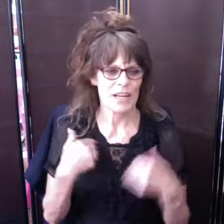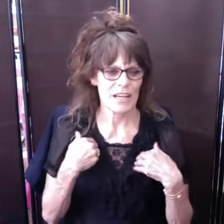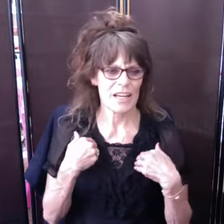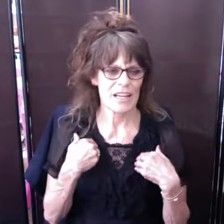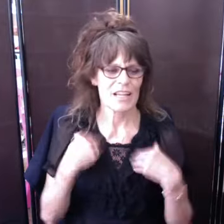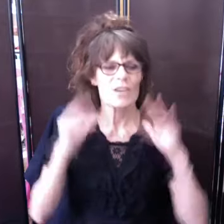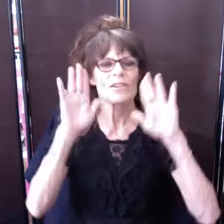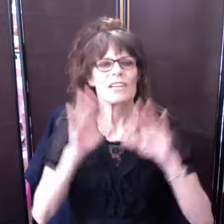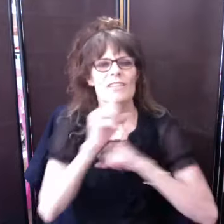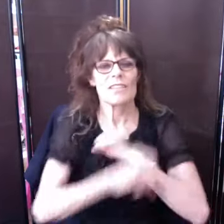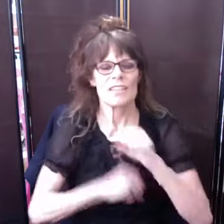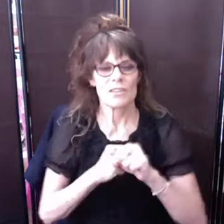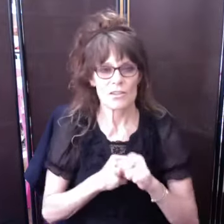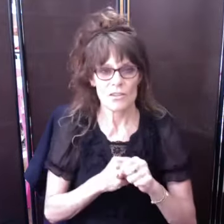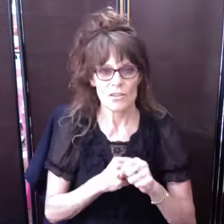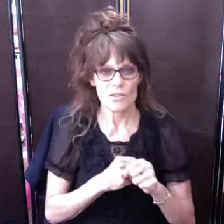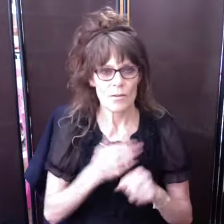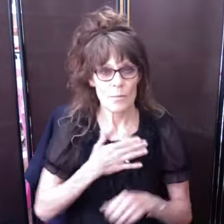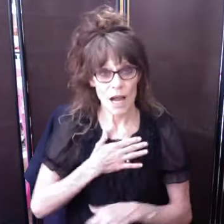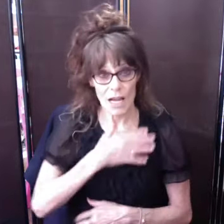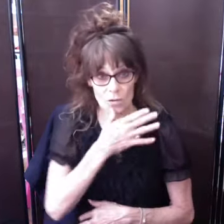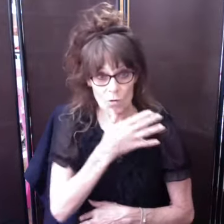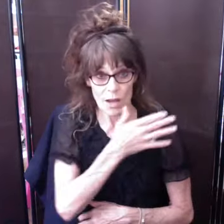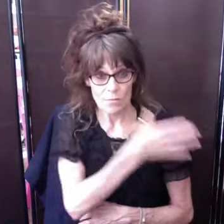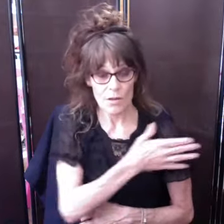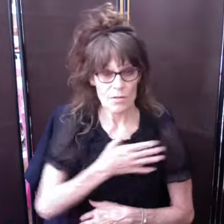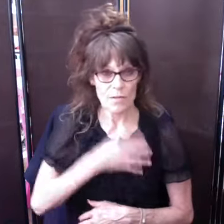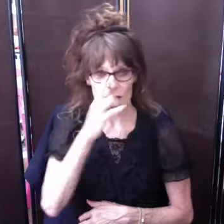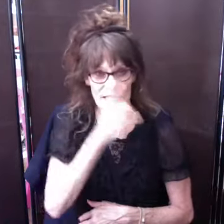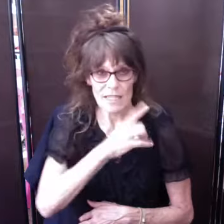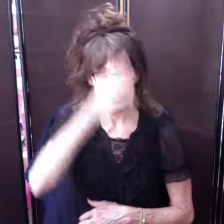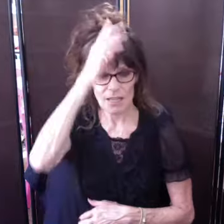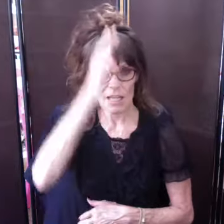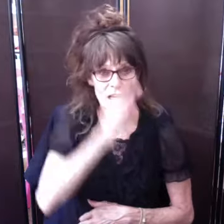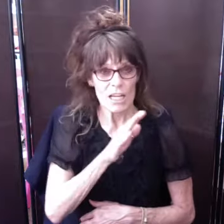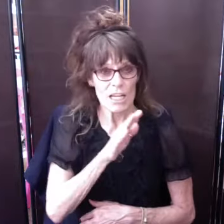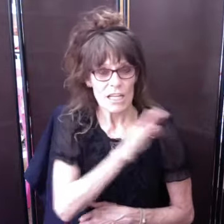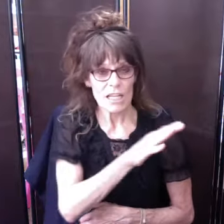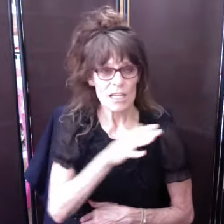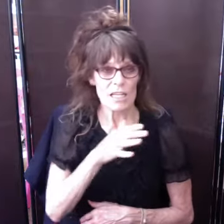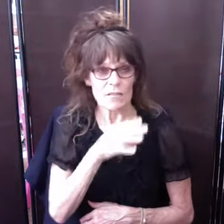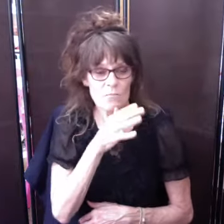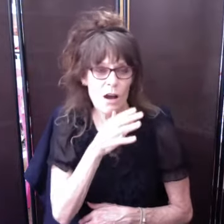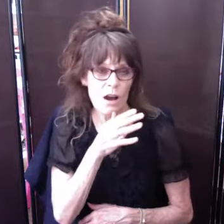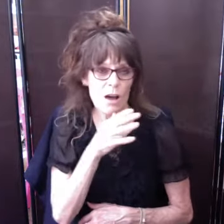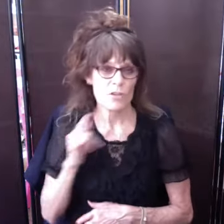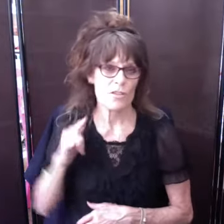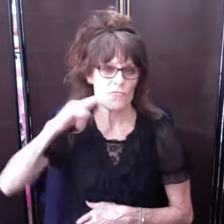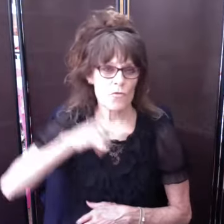year, my grandmother, my stepdad's mom, she flew to Lafayette, bring me back to Dallas for the summer. And